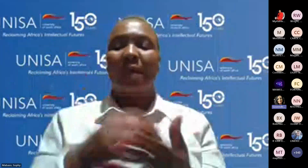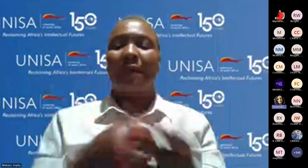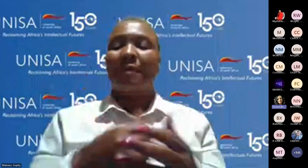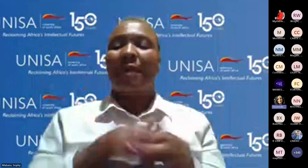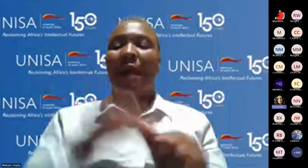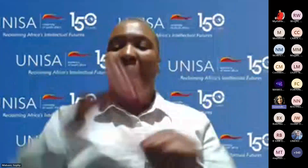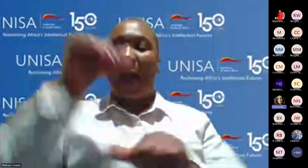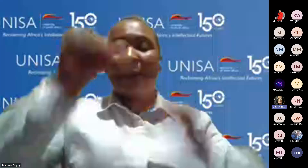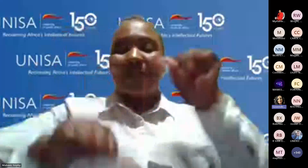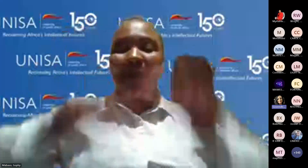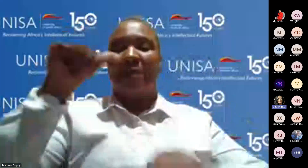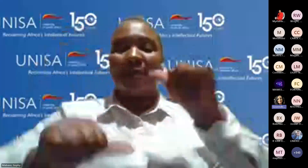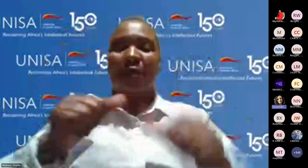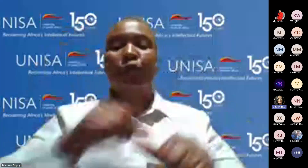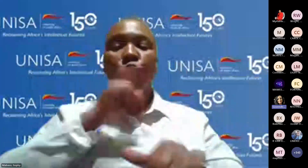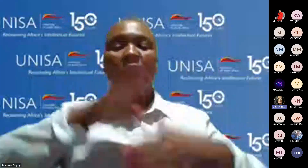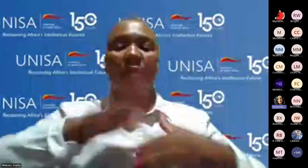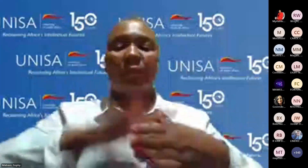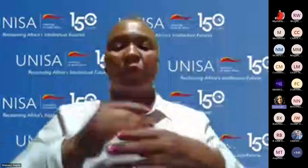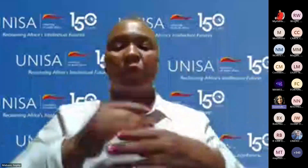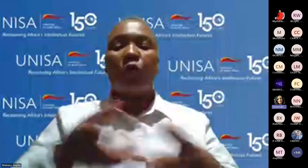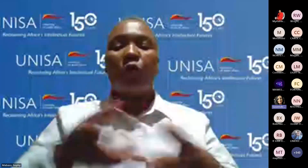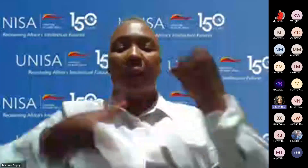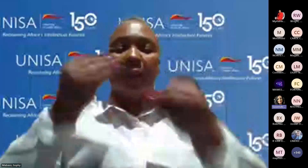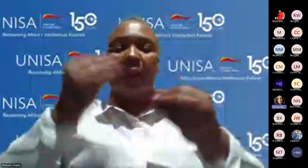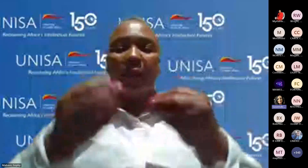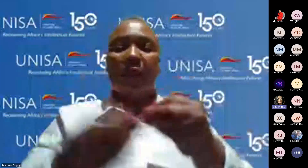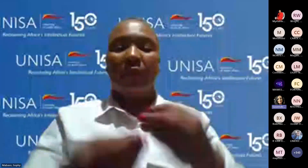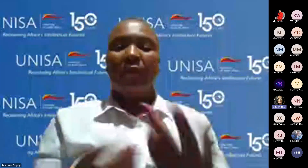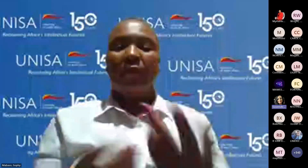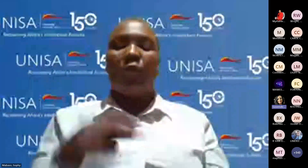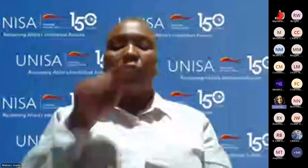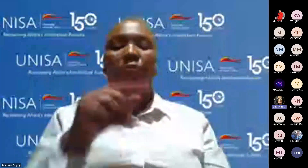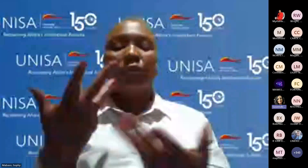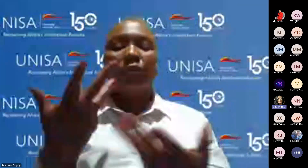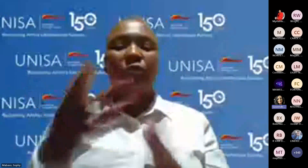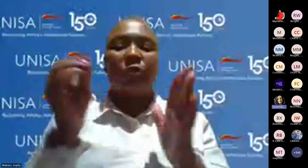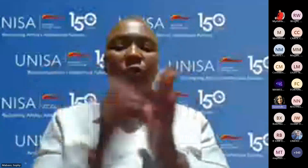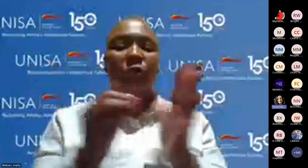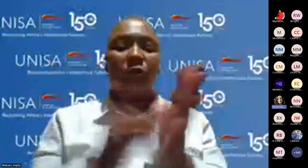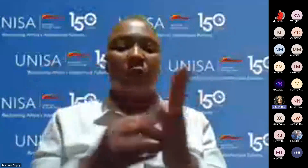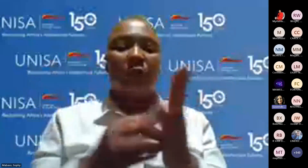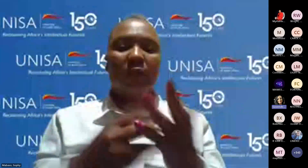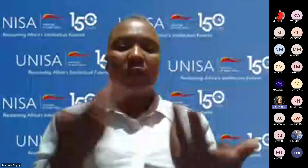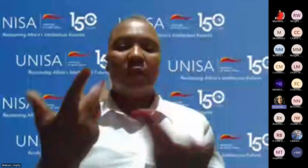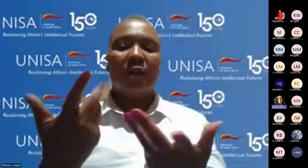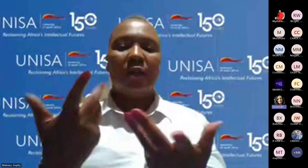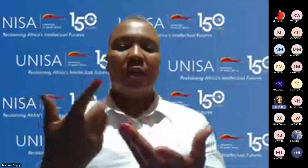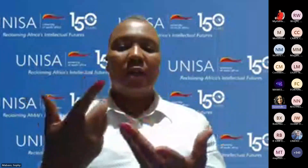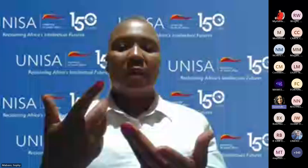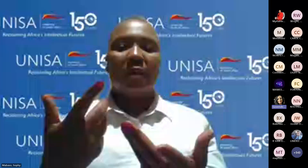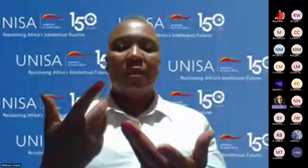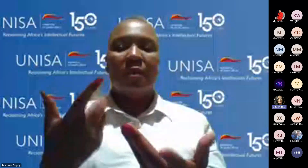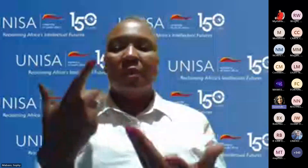for the purpose of learning. You post your response and you read the responses of your